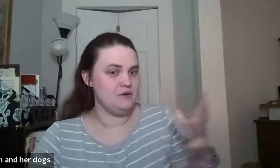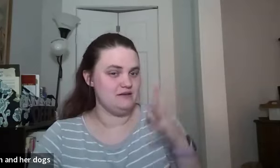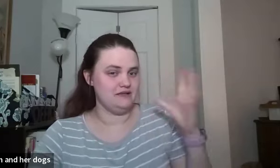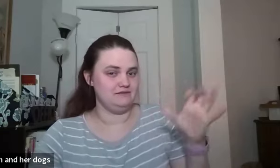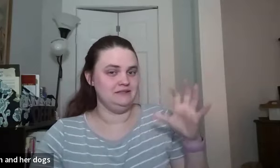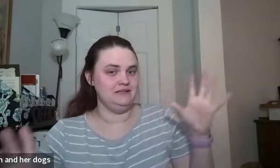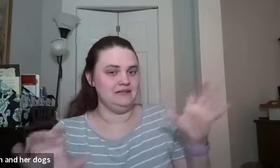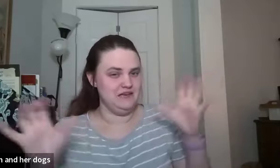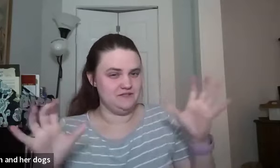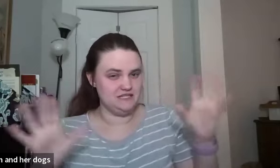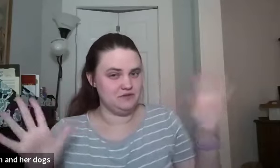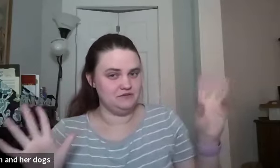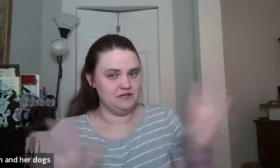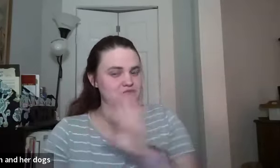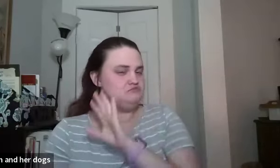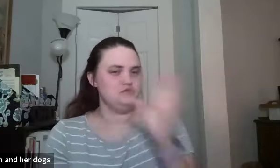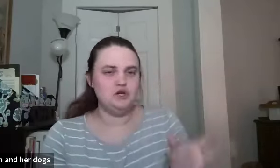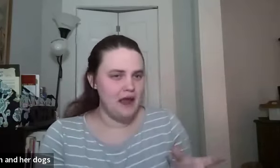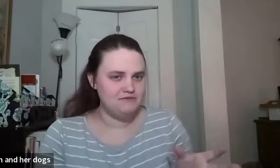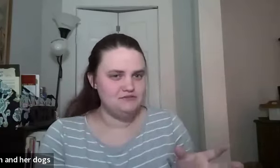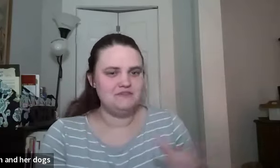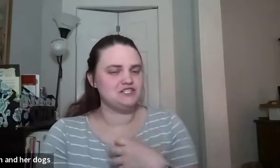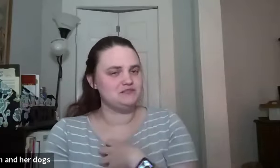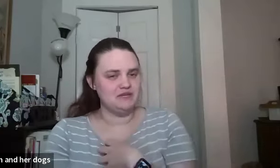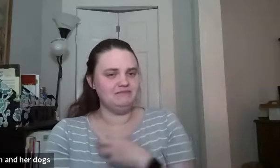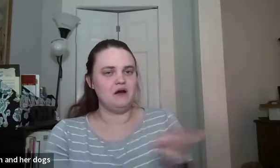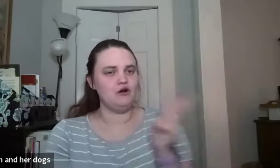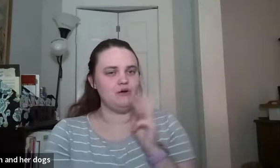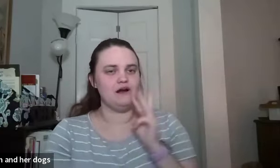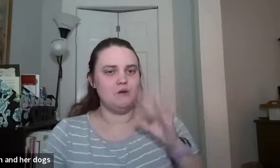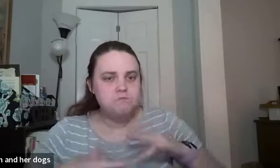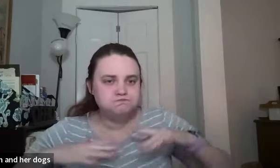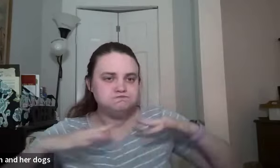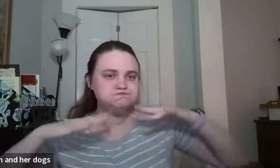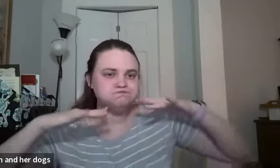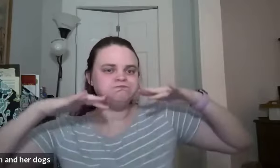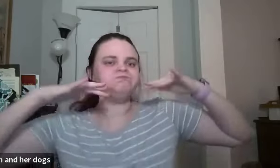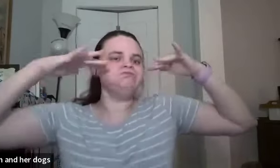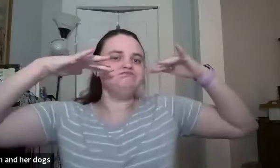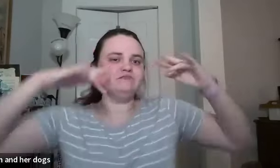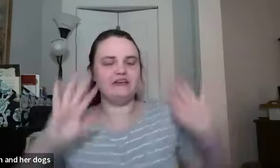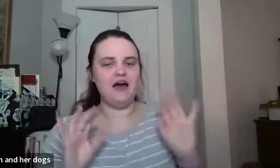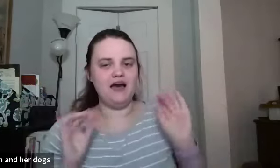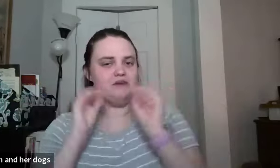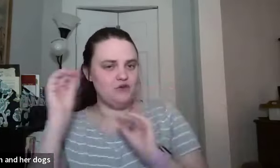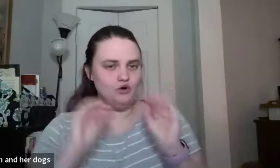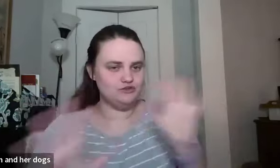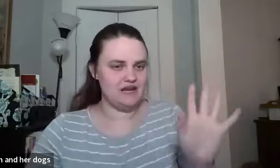way of like emphasizing with the flood. You don't have to. That's just me. I'll go water. like I make the whole dramatics